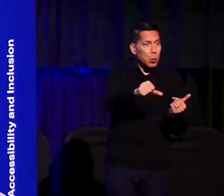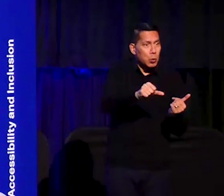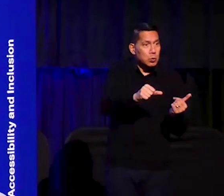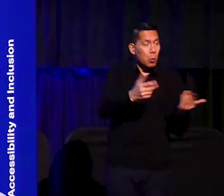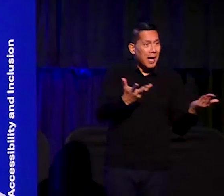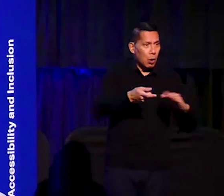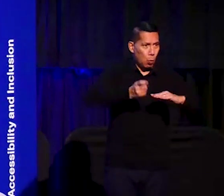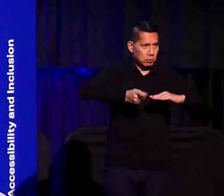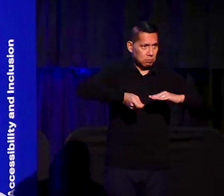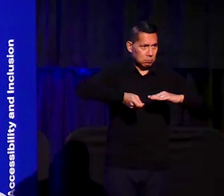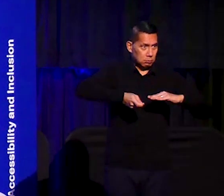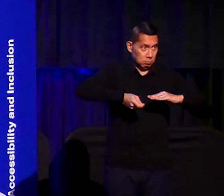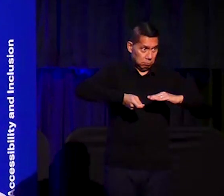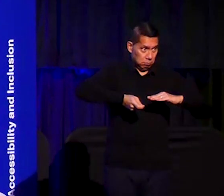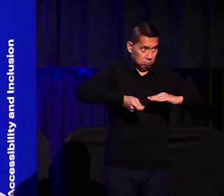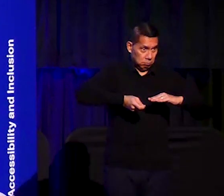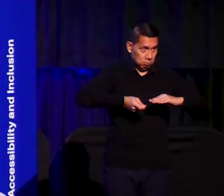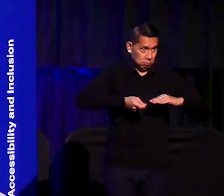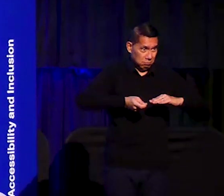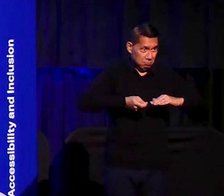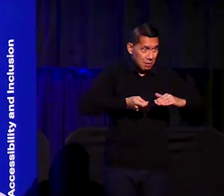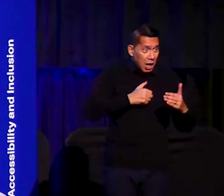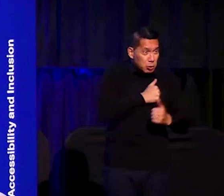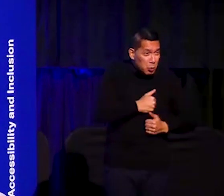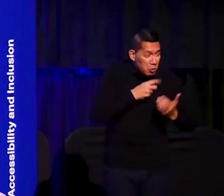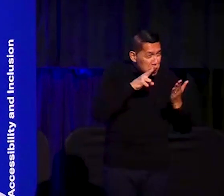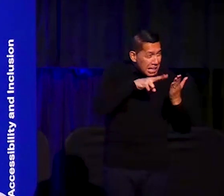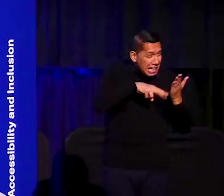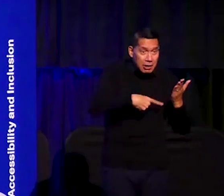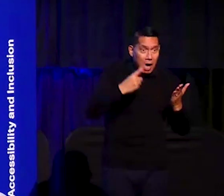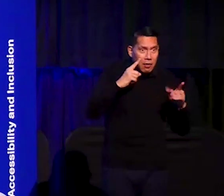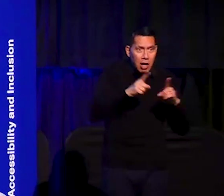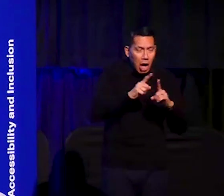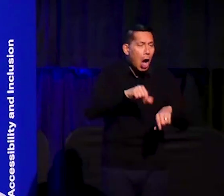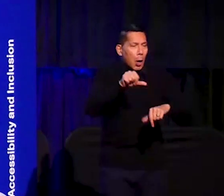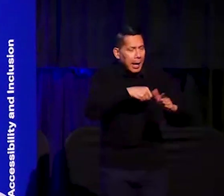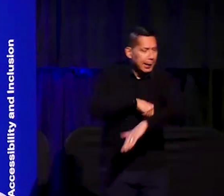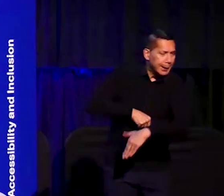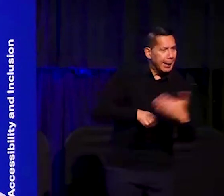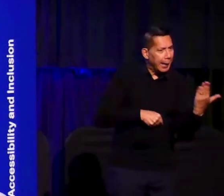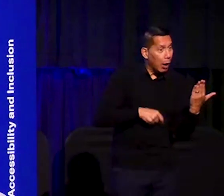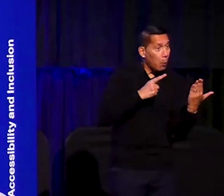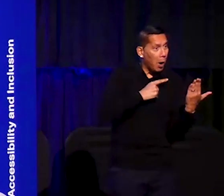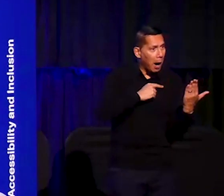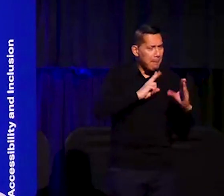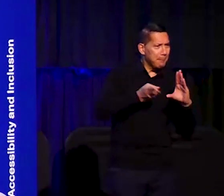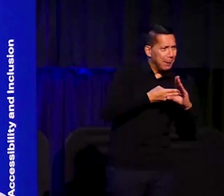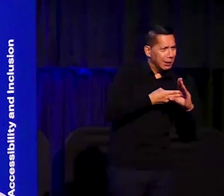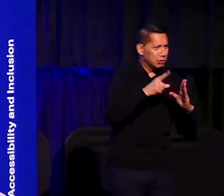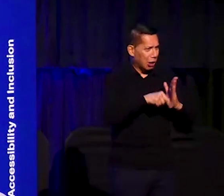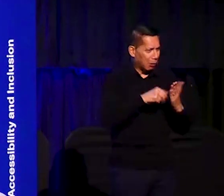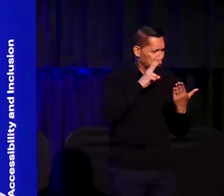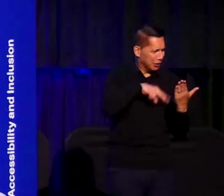law. It's not a fun read. I don't recommend that you whip out WCAG for just a bit of light bedtime reading or anything